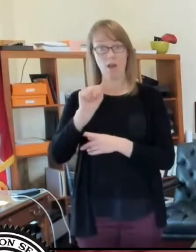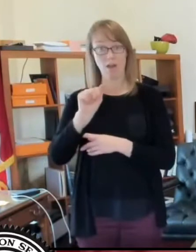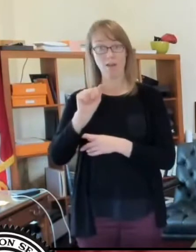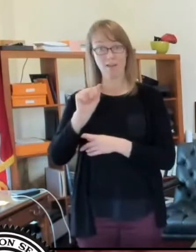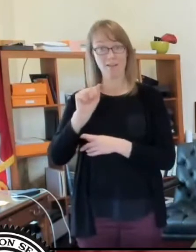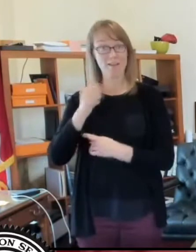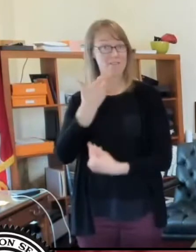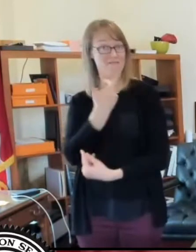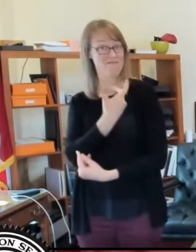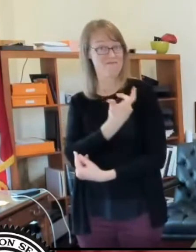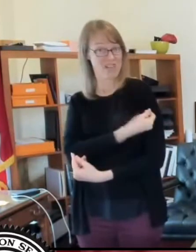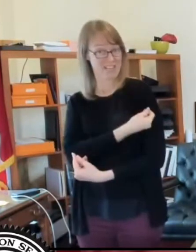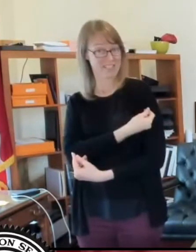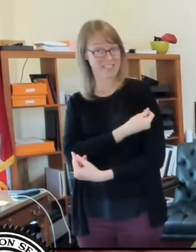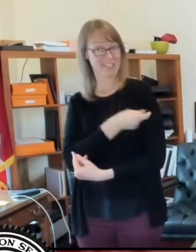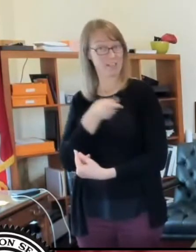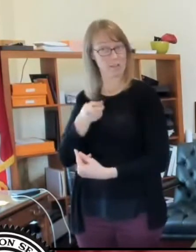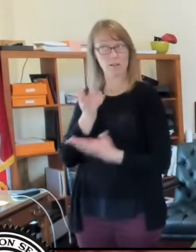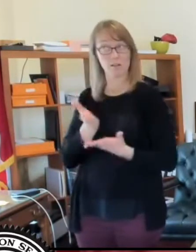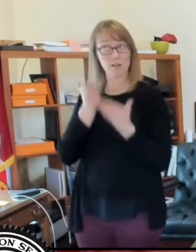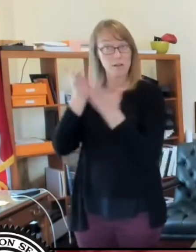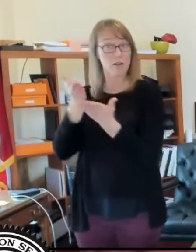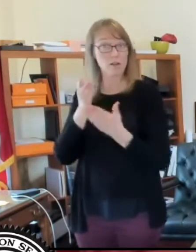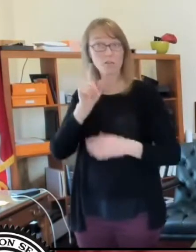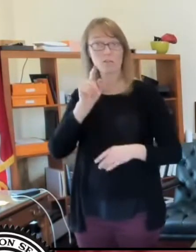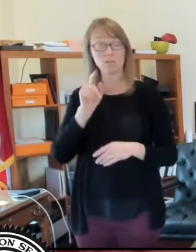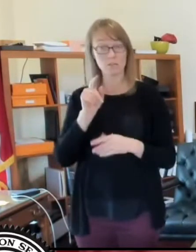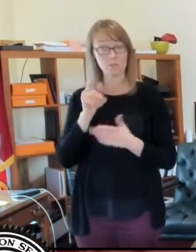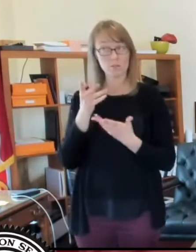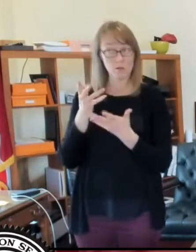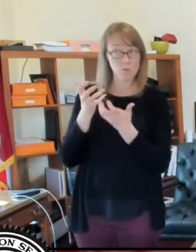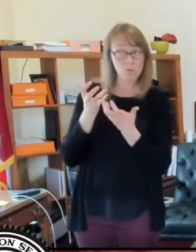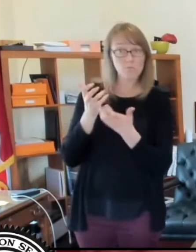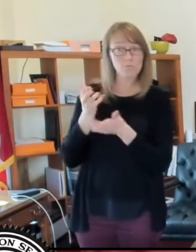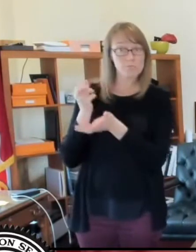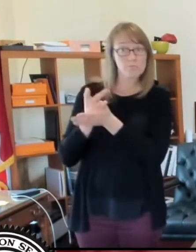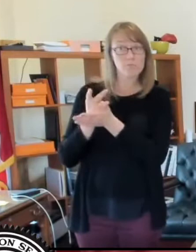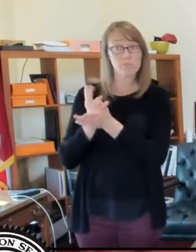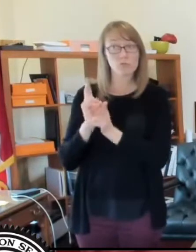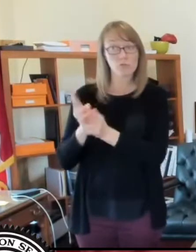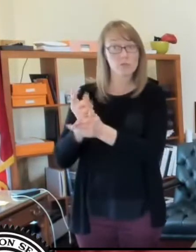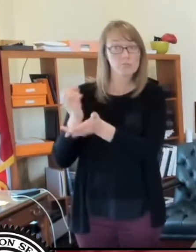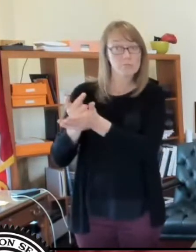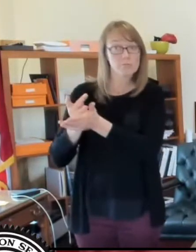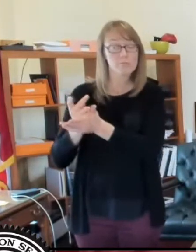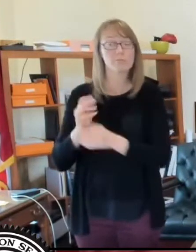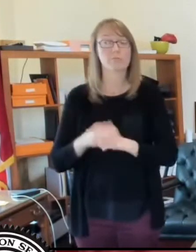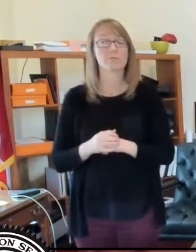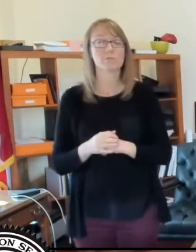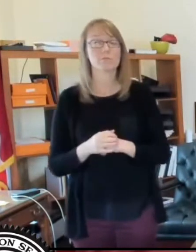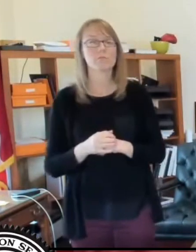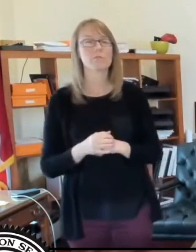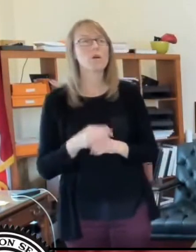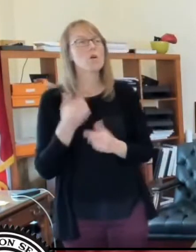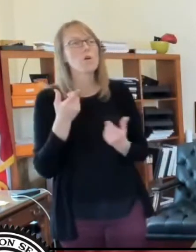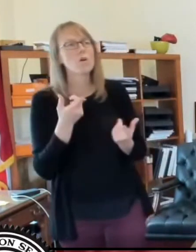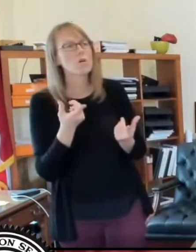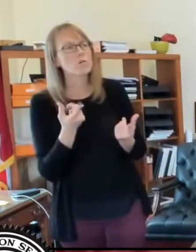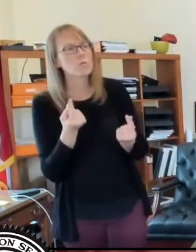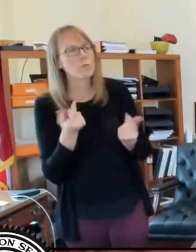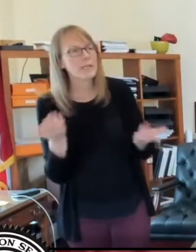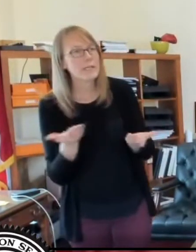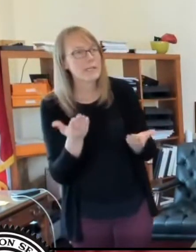Right. Question about whether the city is working with the state of Missouri to make sure that vaccines get to our frontline medical workers